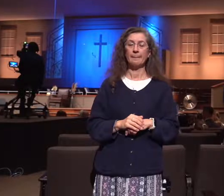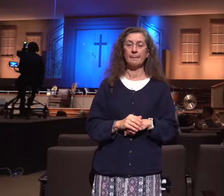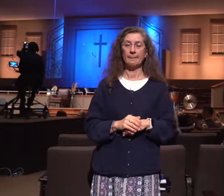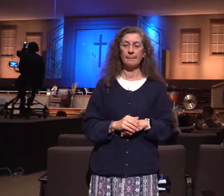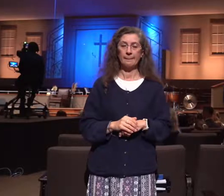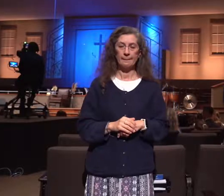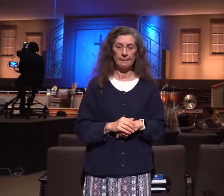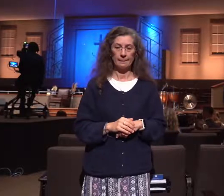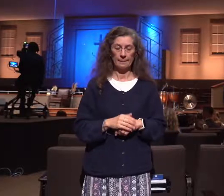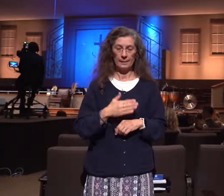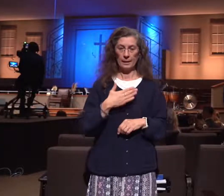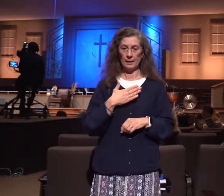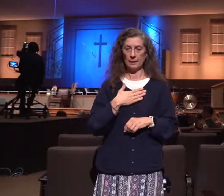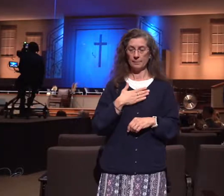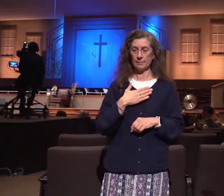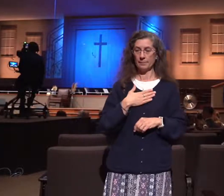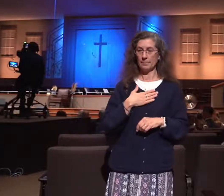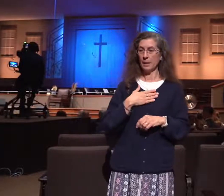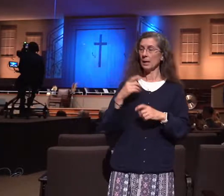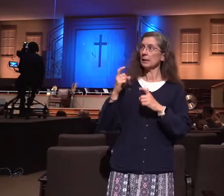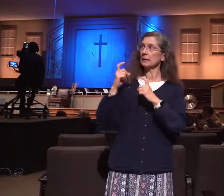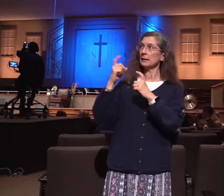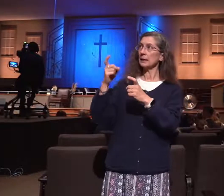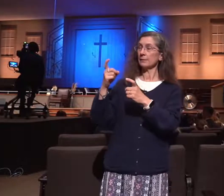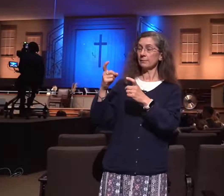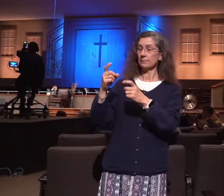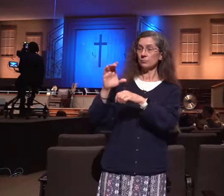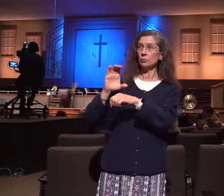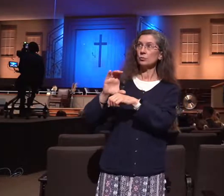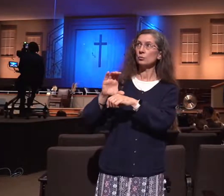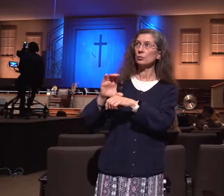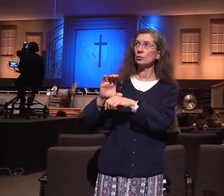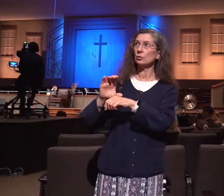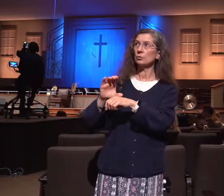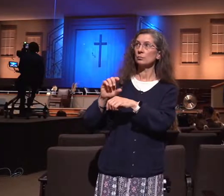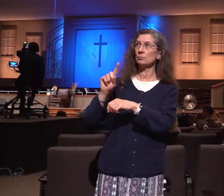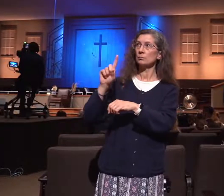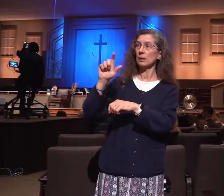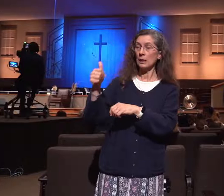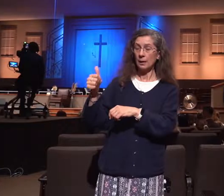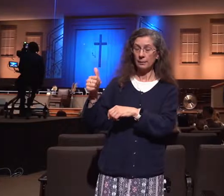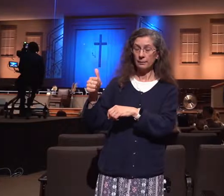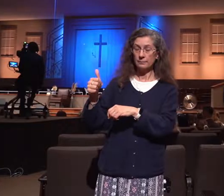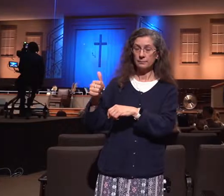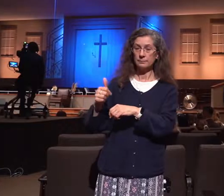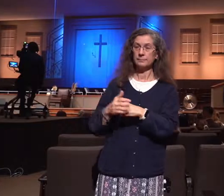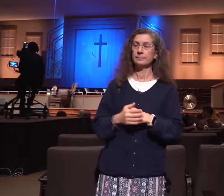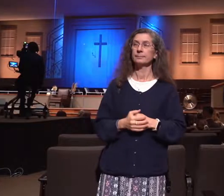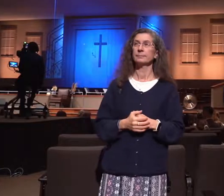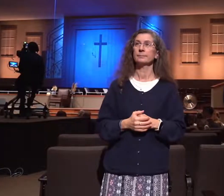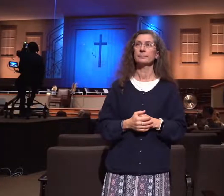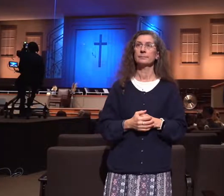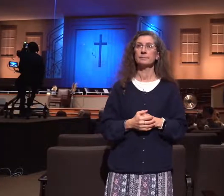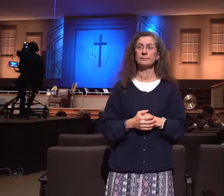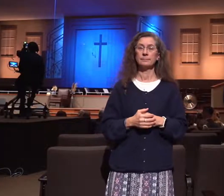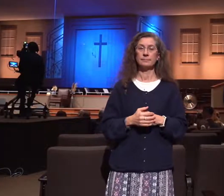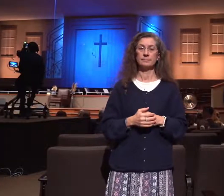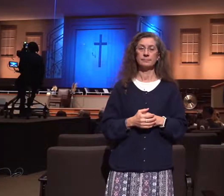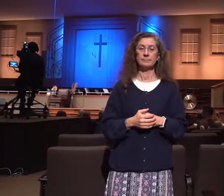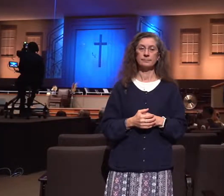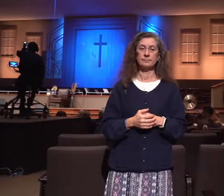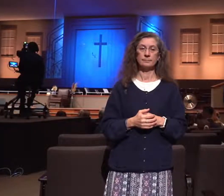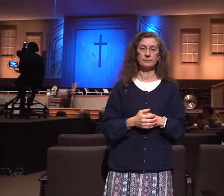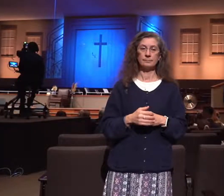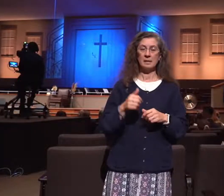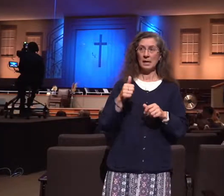words, my gift to the church, the tithe. By the way, everybody ought